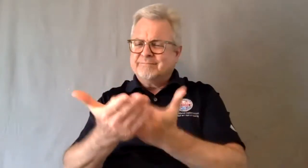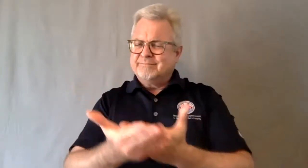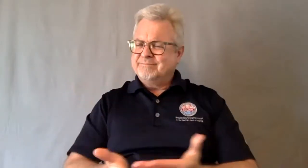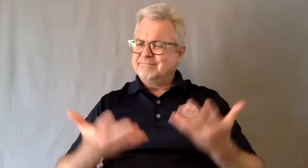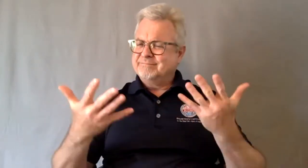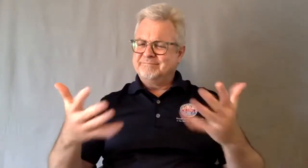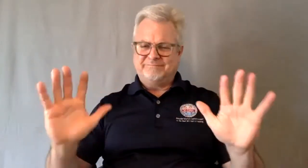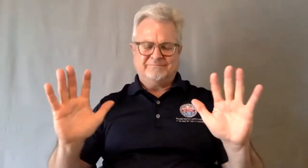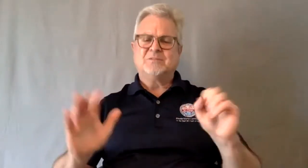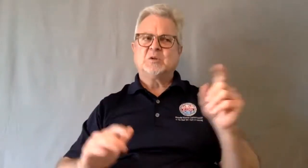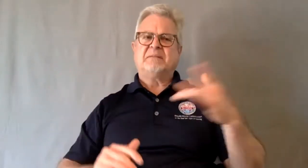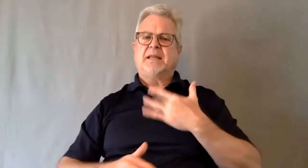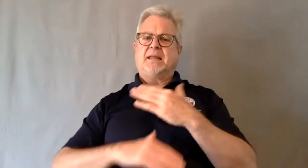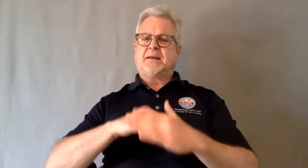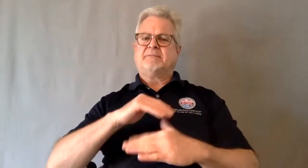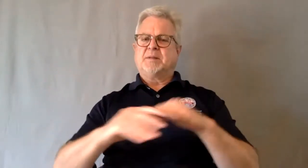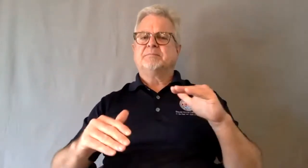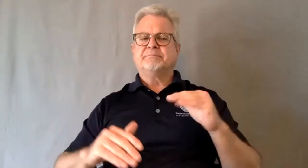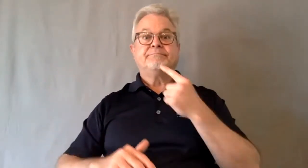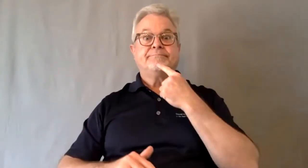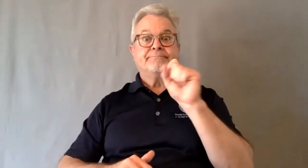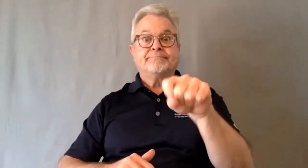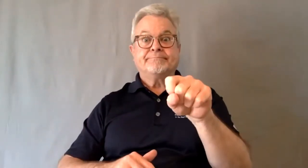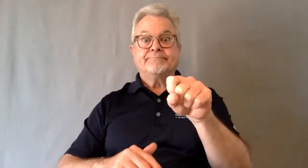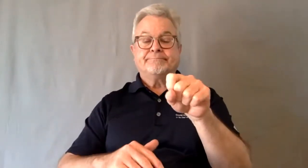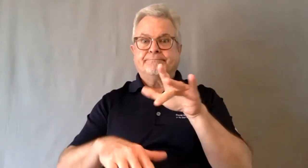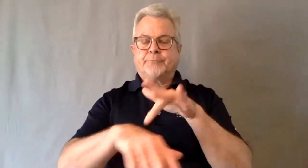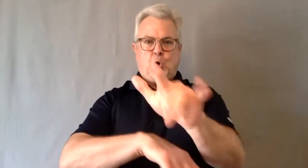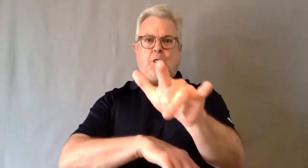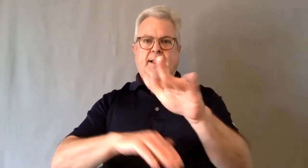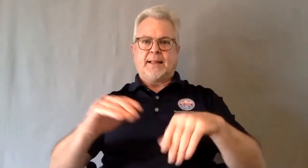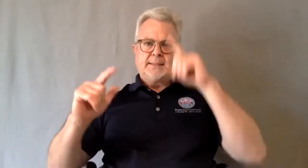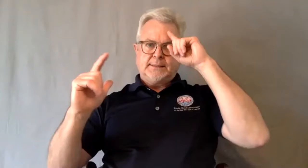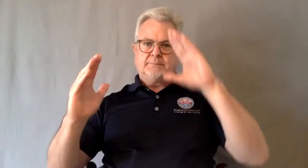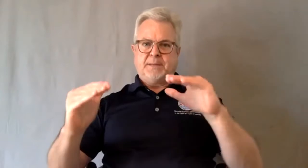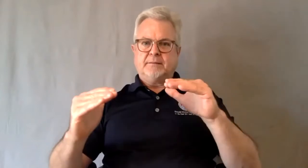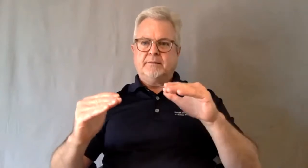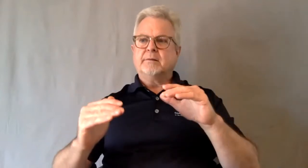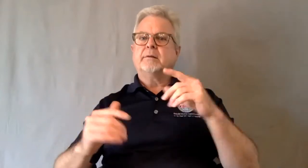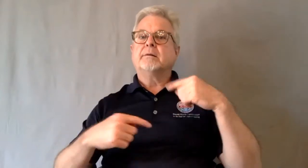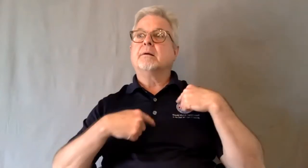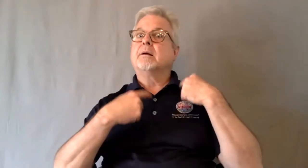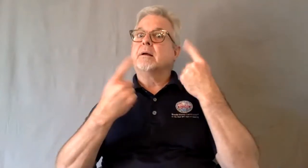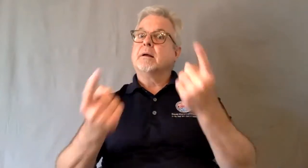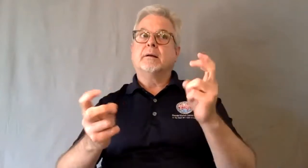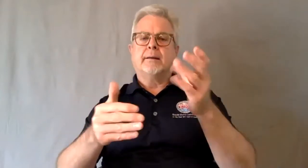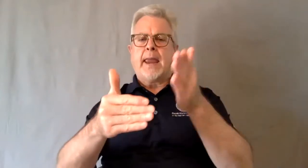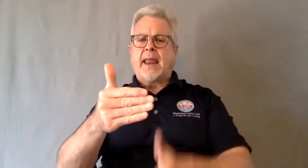to emphasize that what we have seen with science, they're comfortable with this earlier than